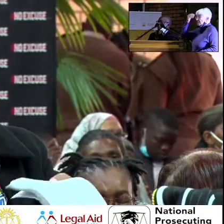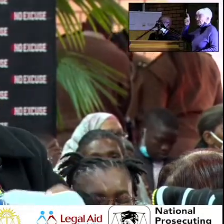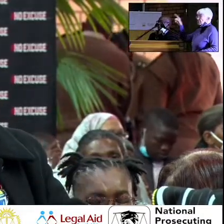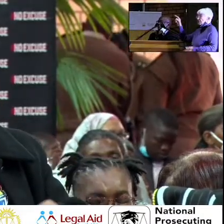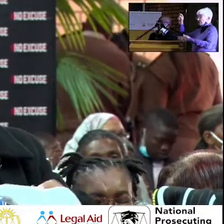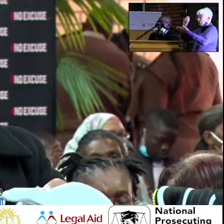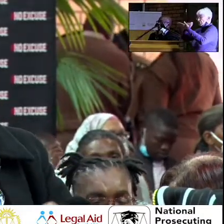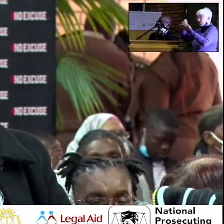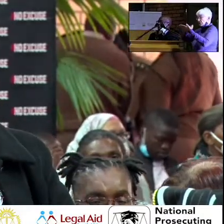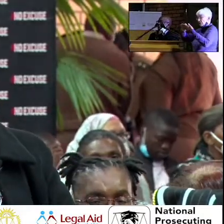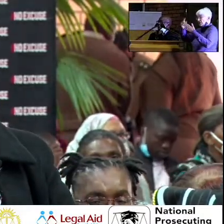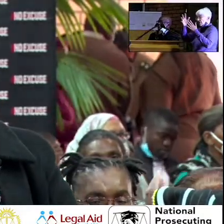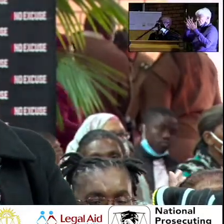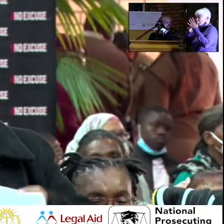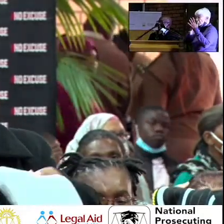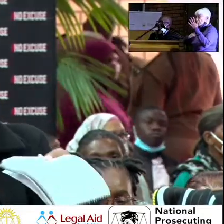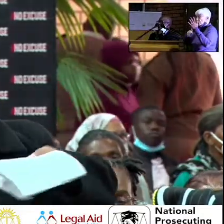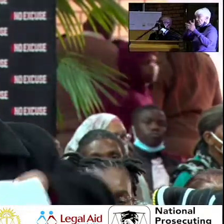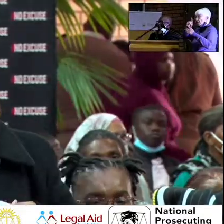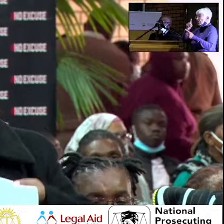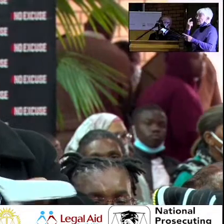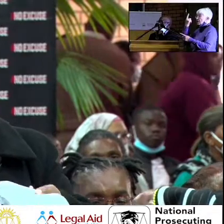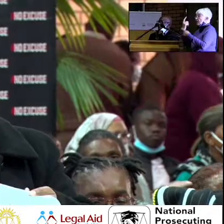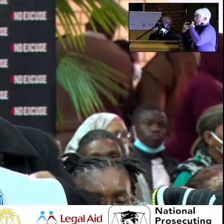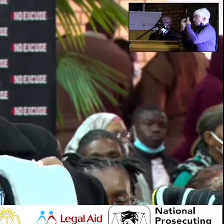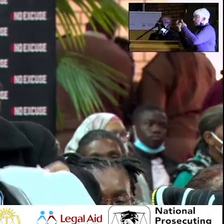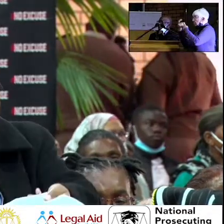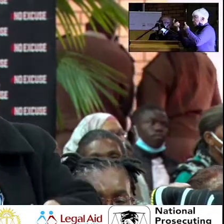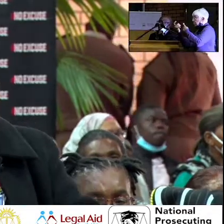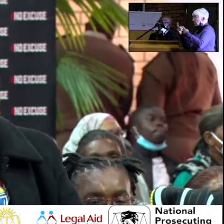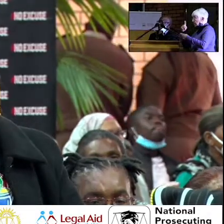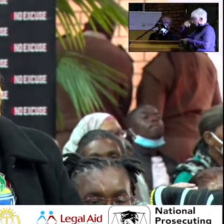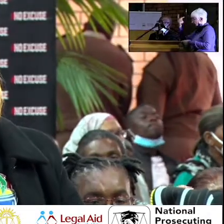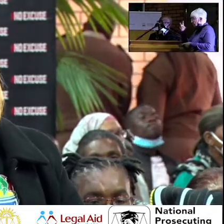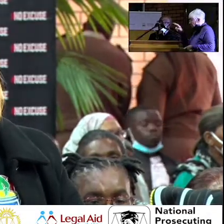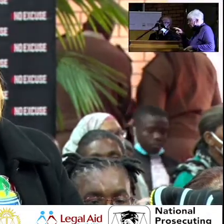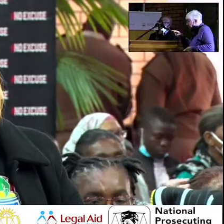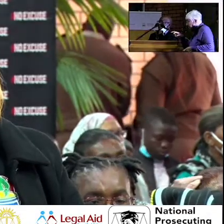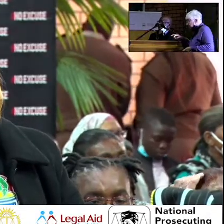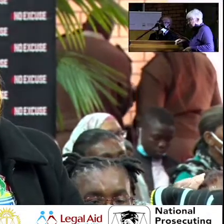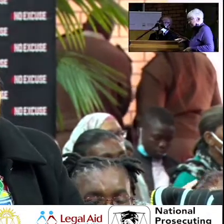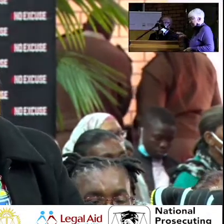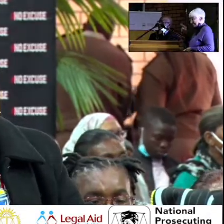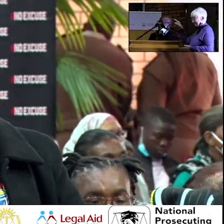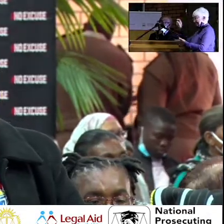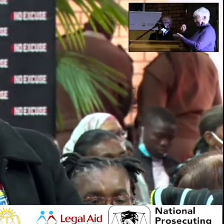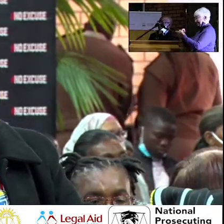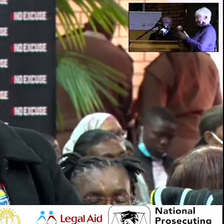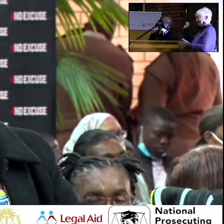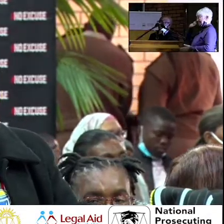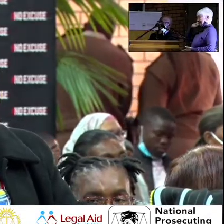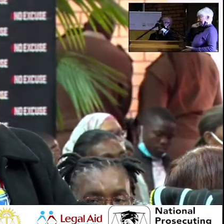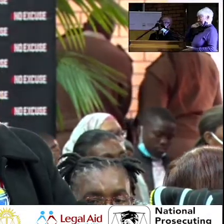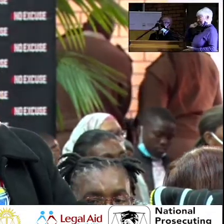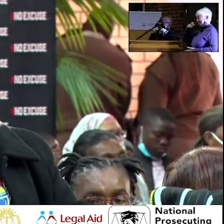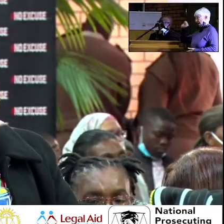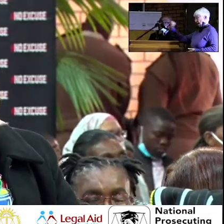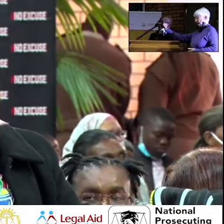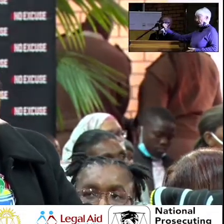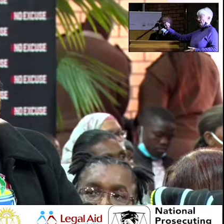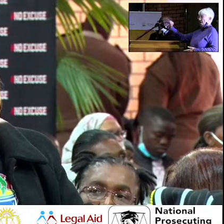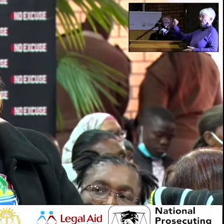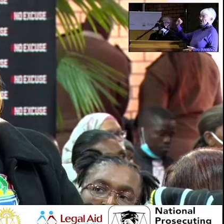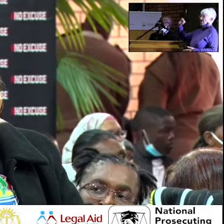to give her affidavit. And after me reading what's written on that affidavit, she said to me, who is